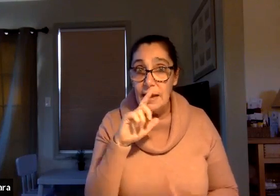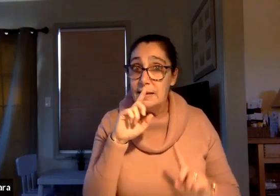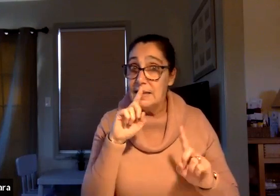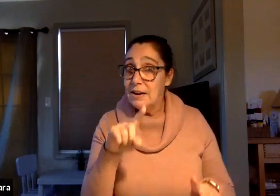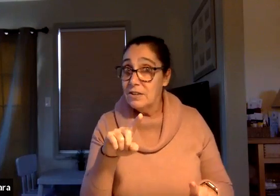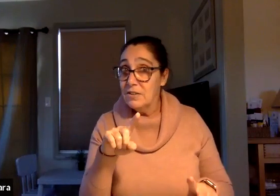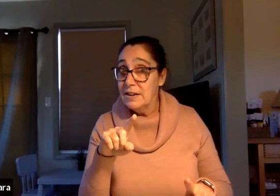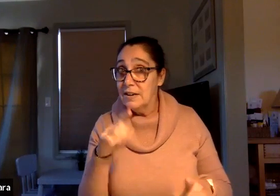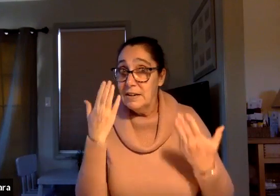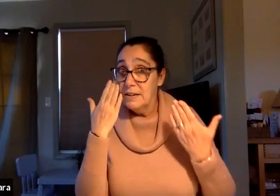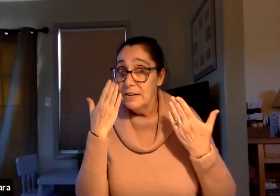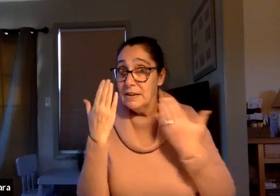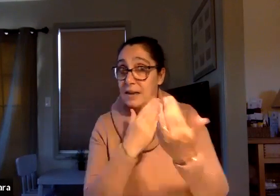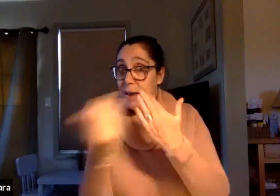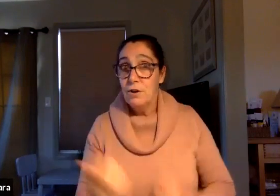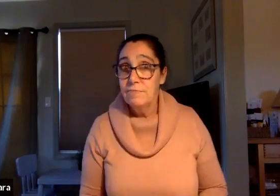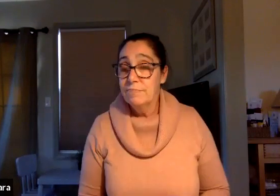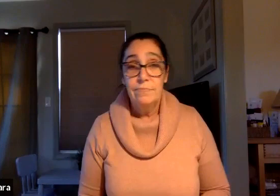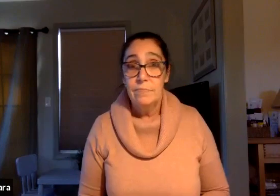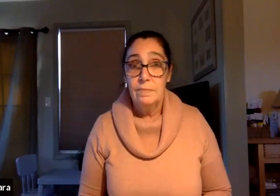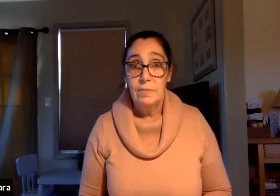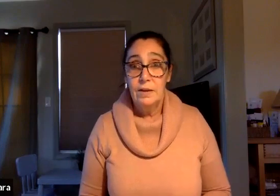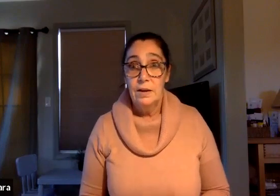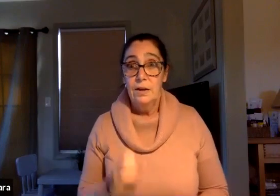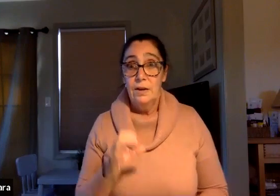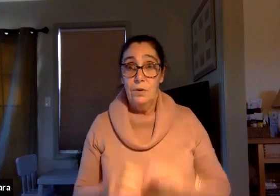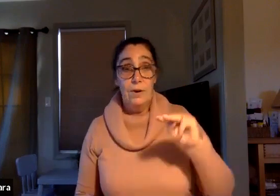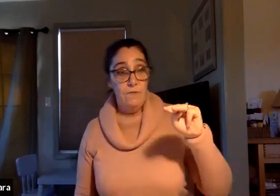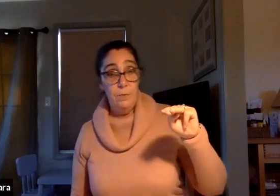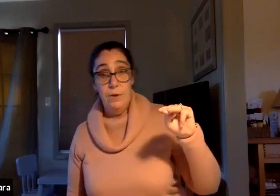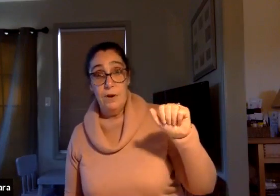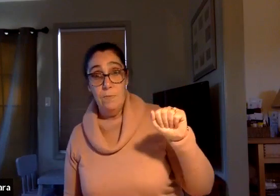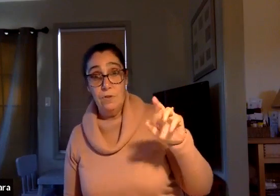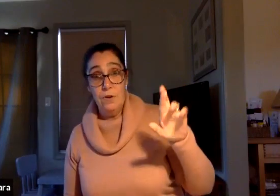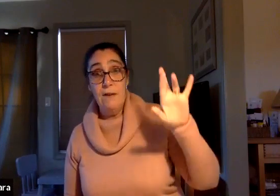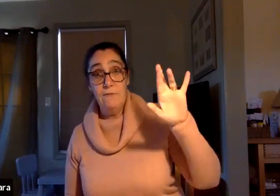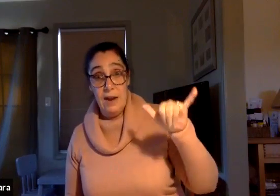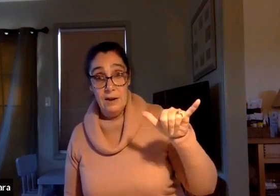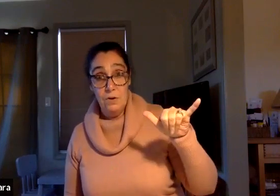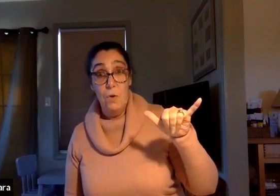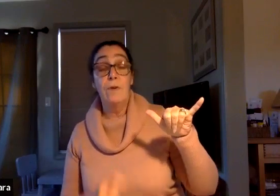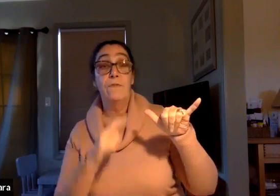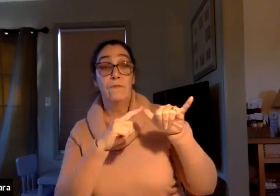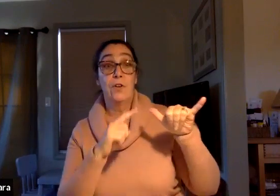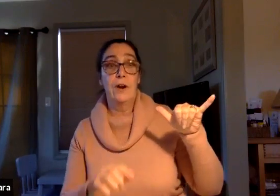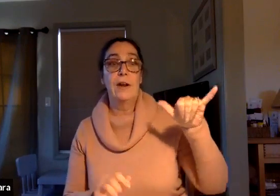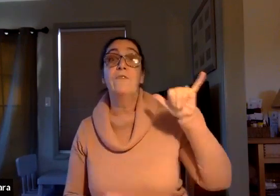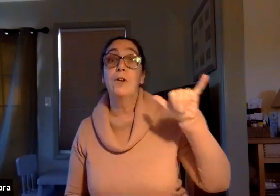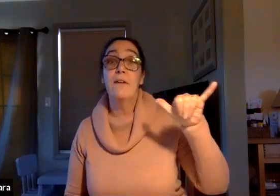Because the answer is, it doesn't matter. So if you spell your name with your left hand, if you're left